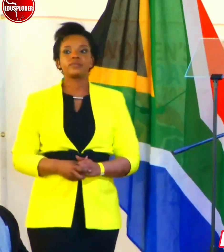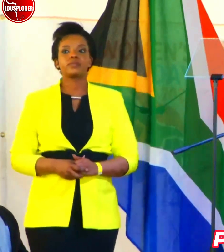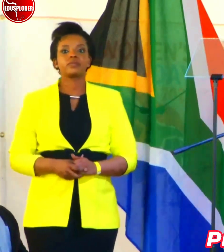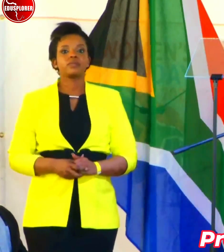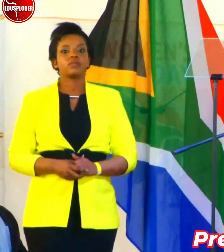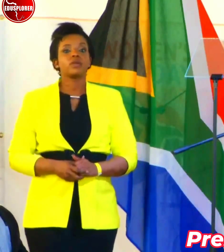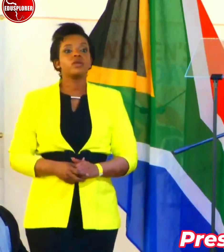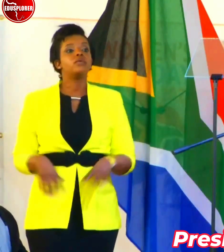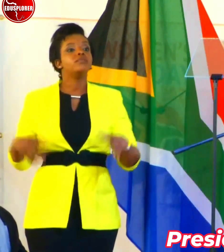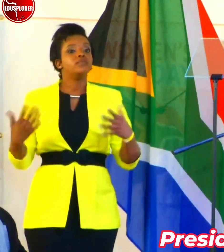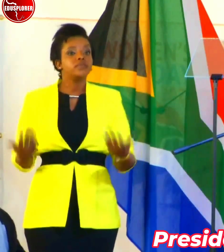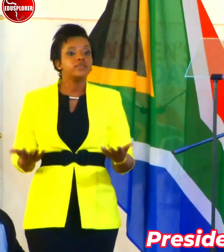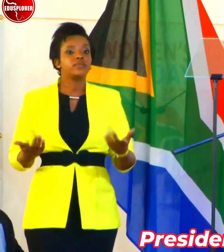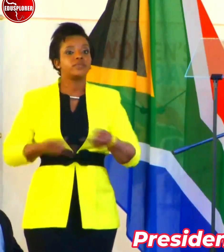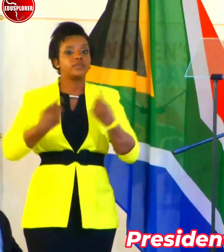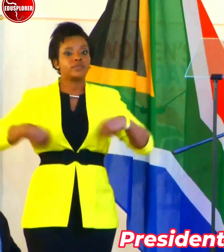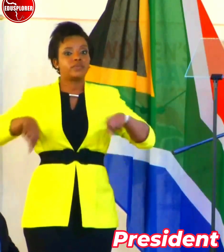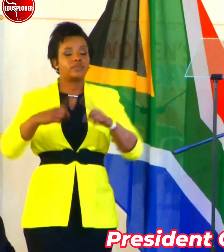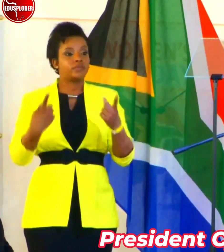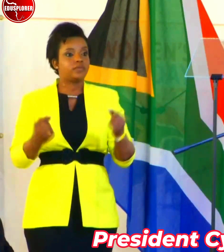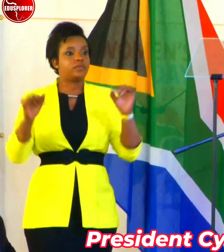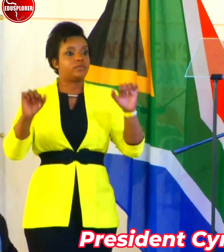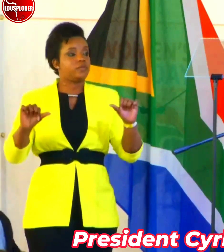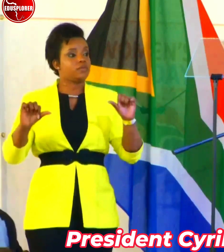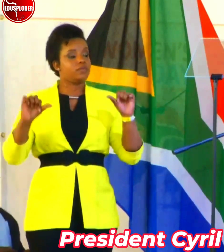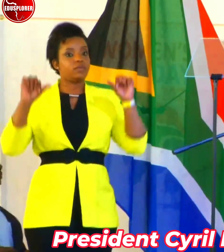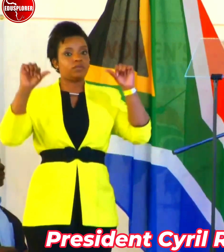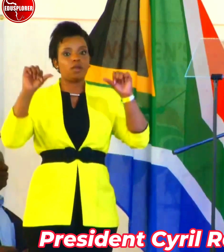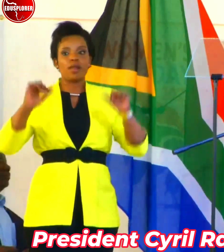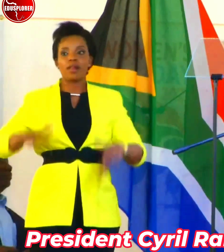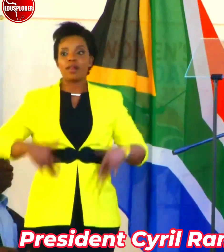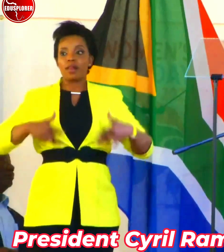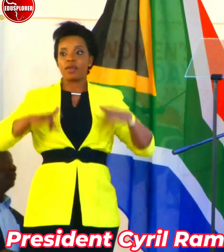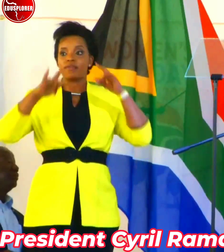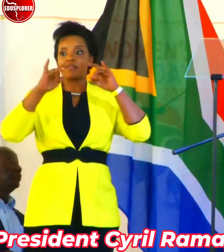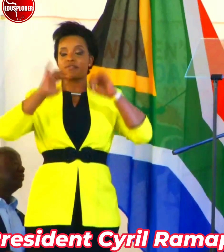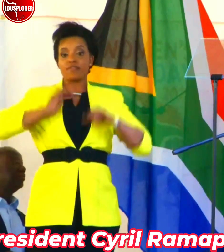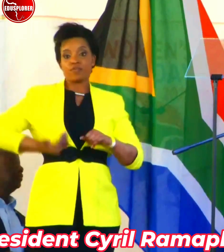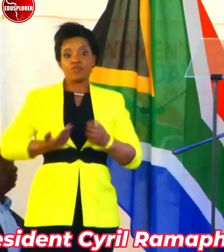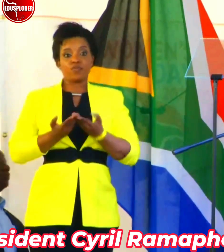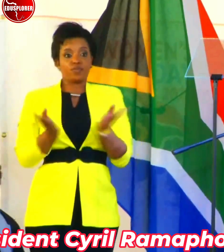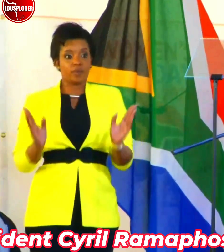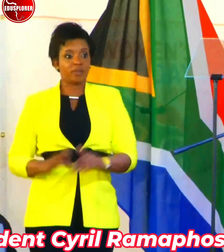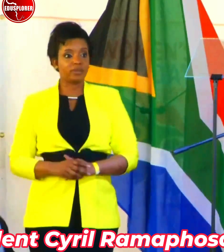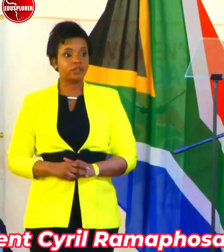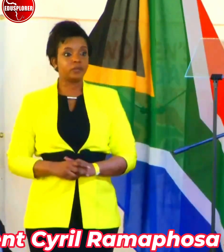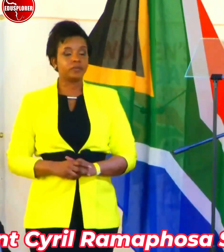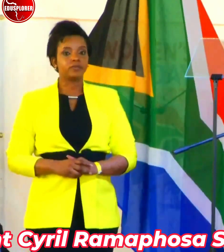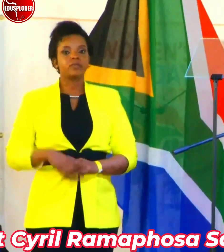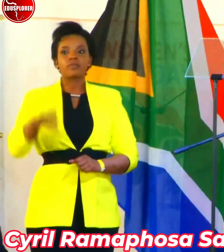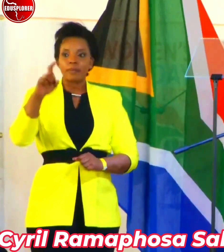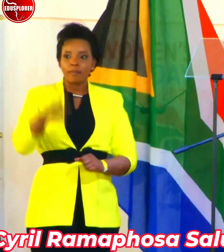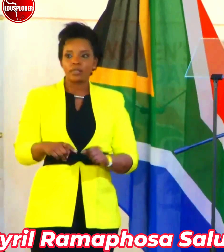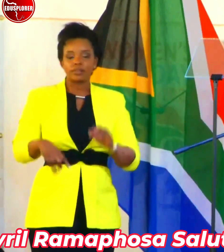In order to advance the lives of women, There must be policies